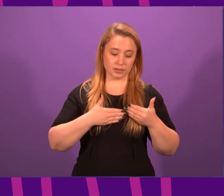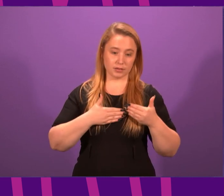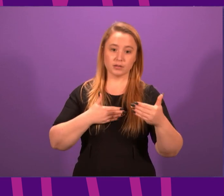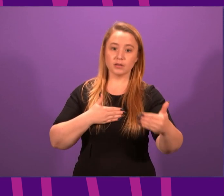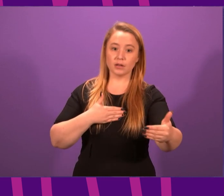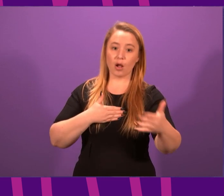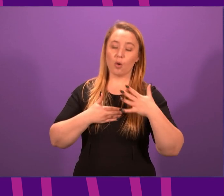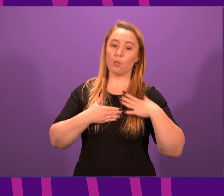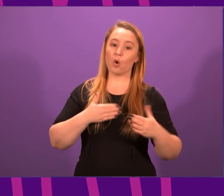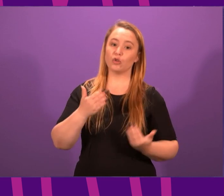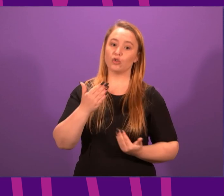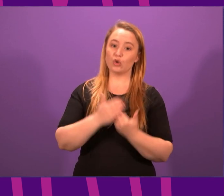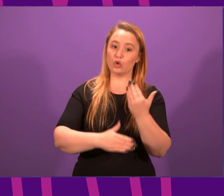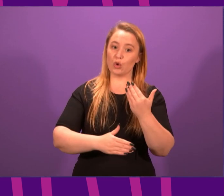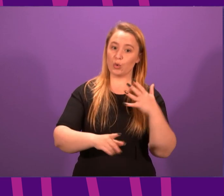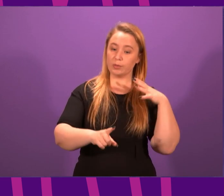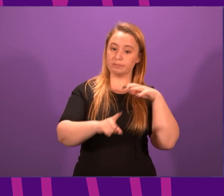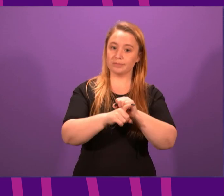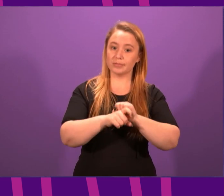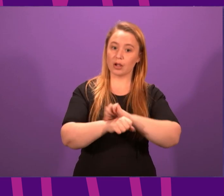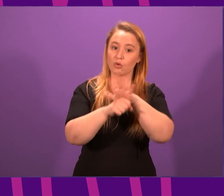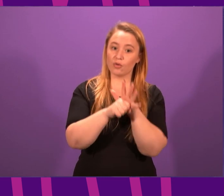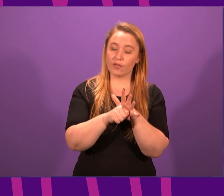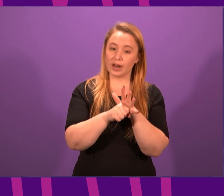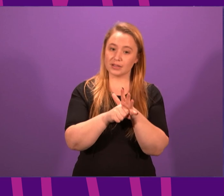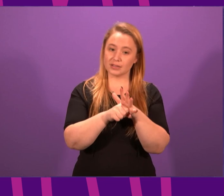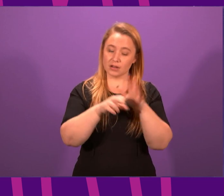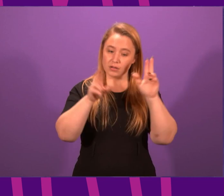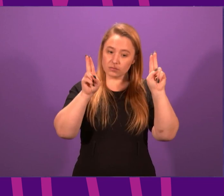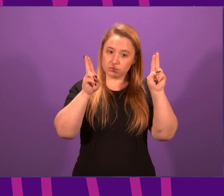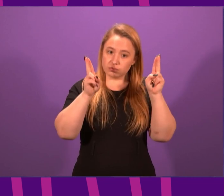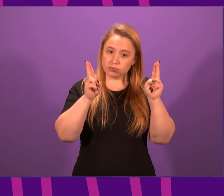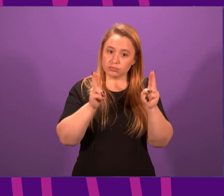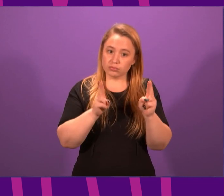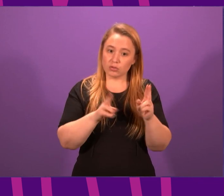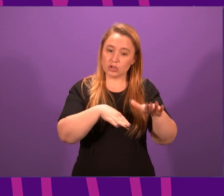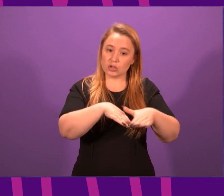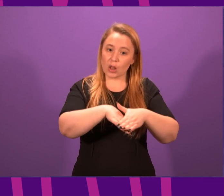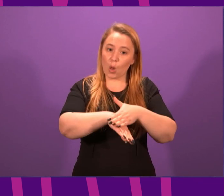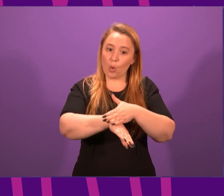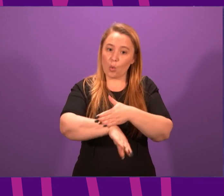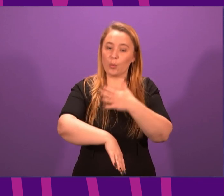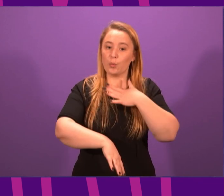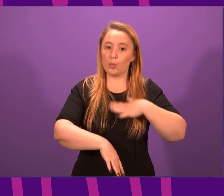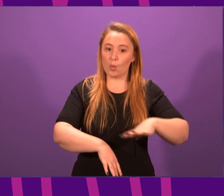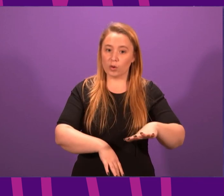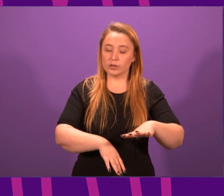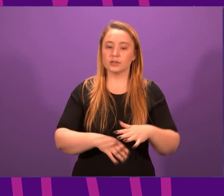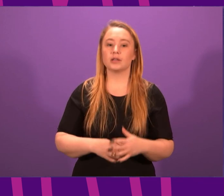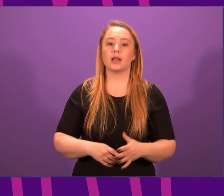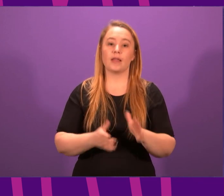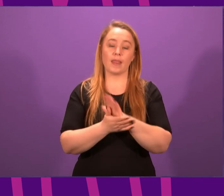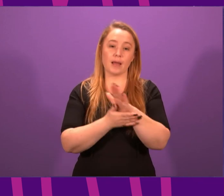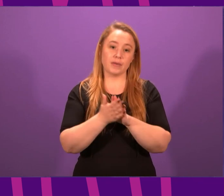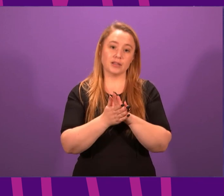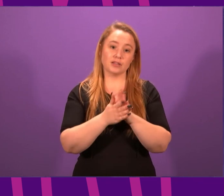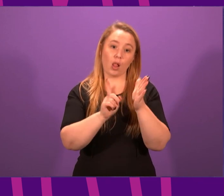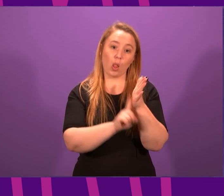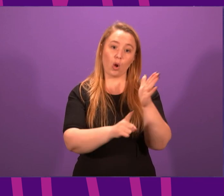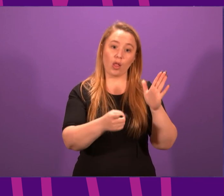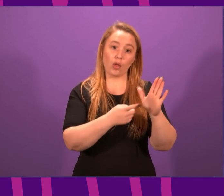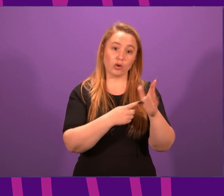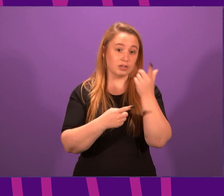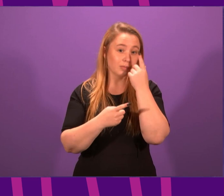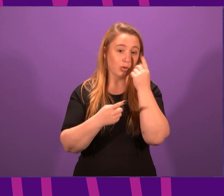new cases will, we hope, continue to slow, and this would allow council areas to potentially drop down levels